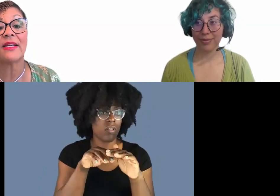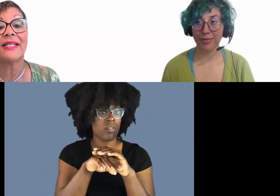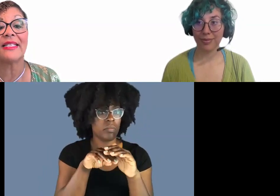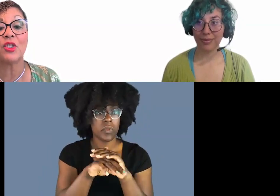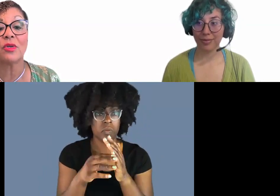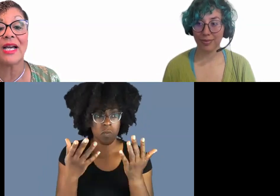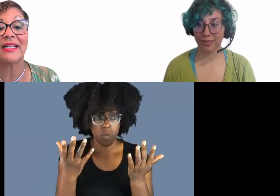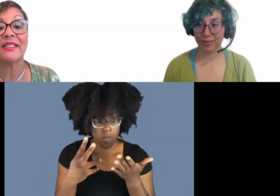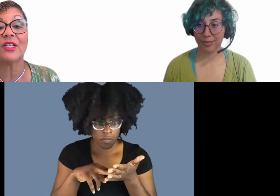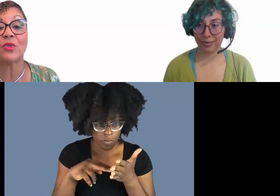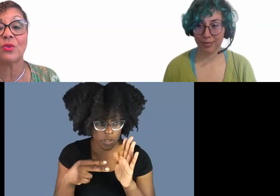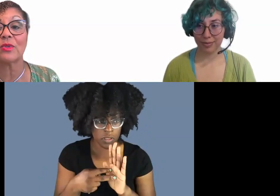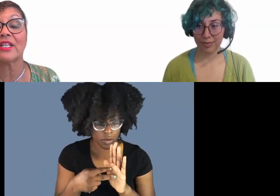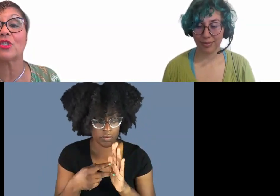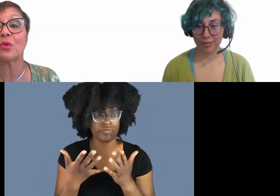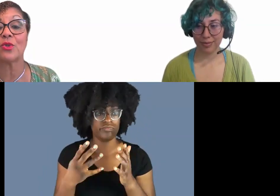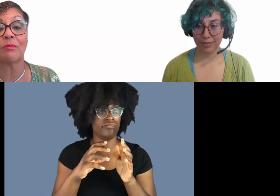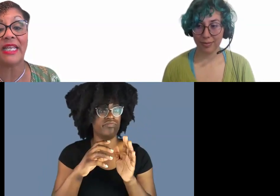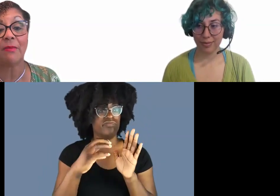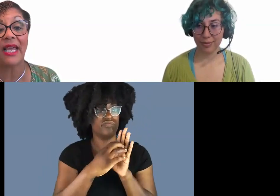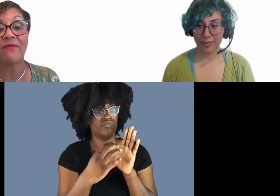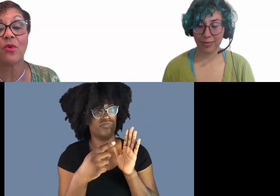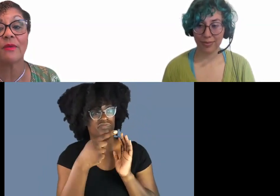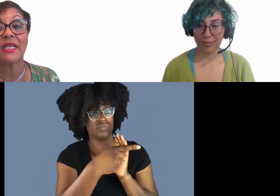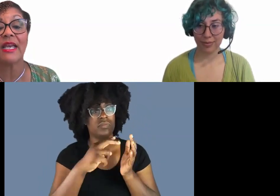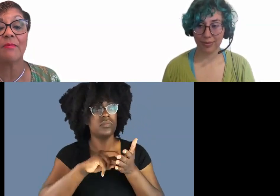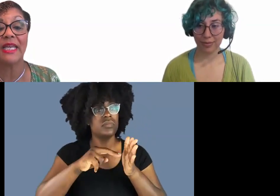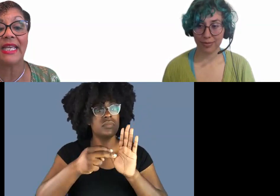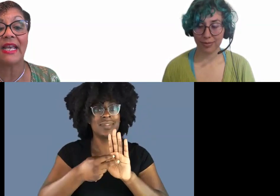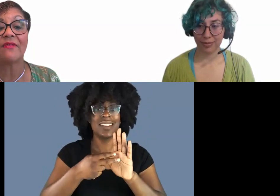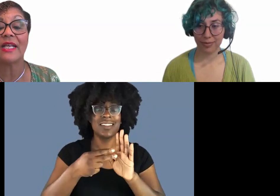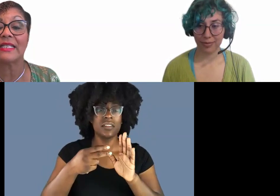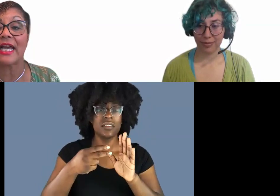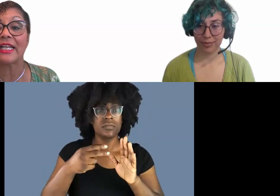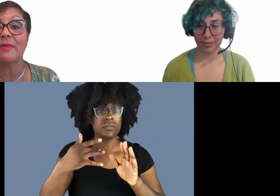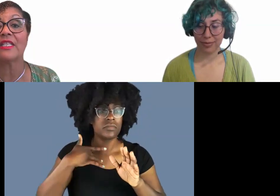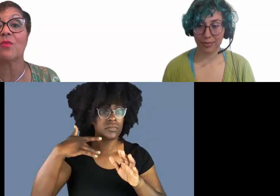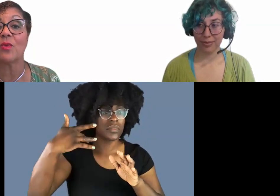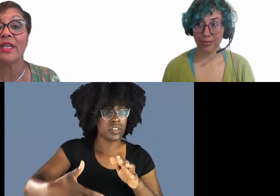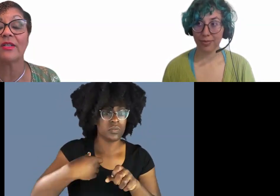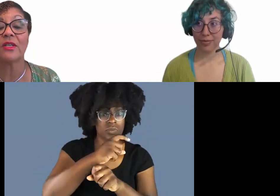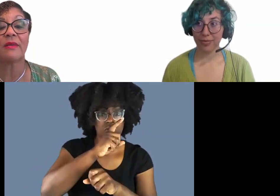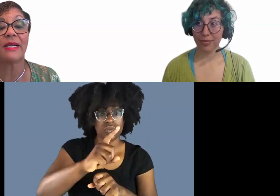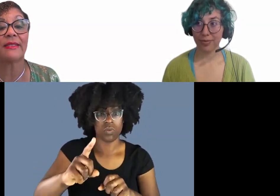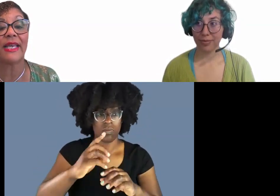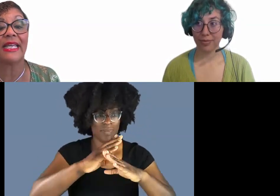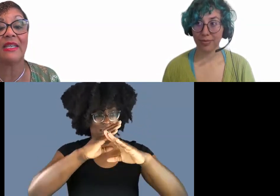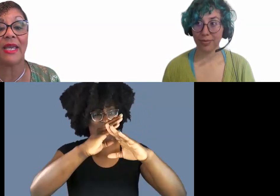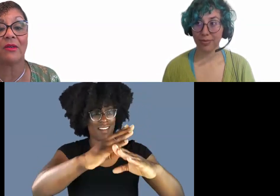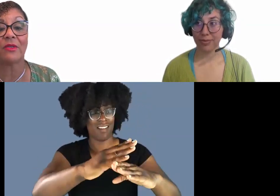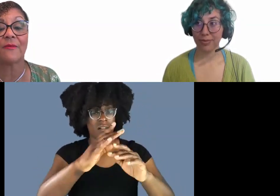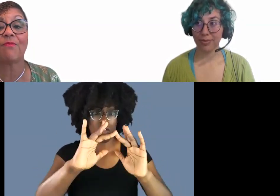websites, digital content and tools such as social media platforms, PDFs, documents, and what we're here to talk about